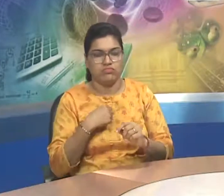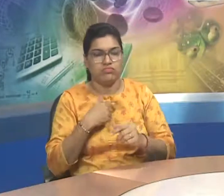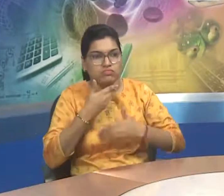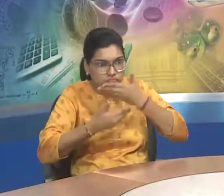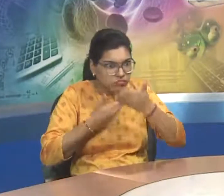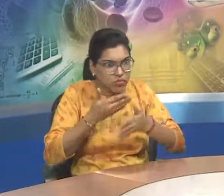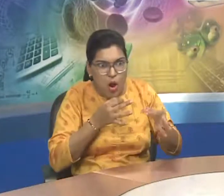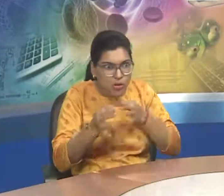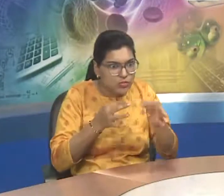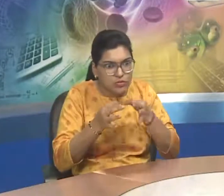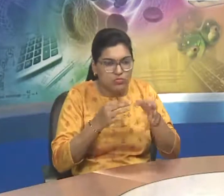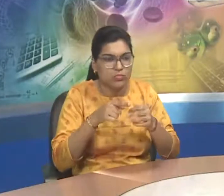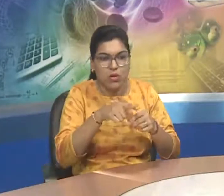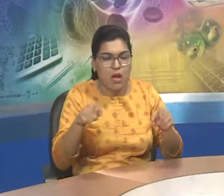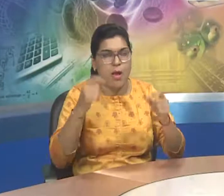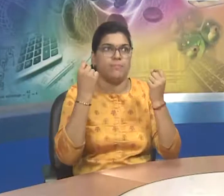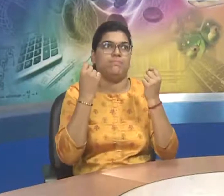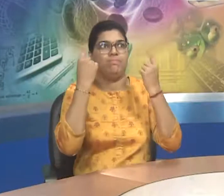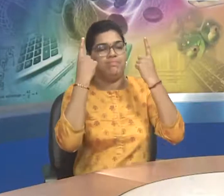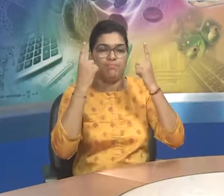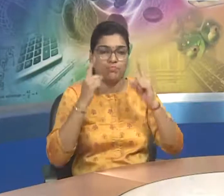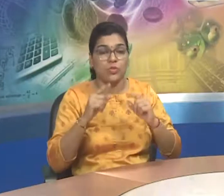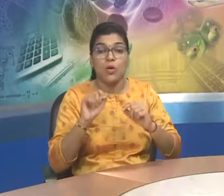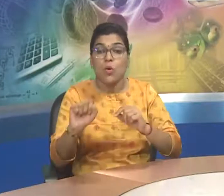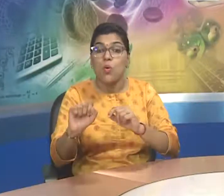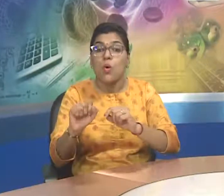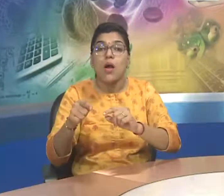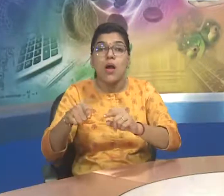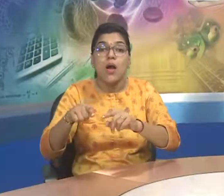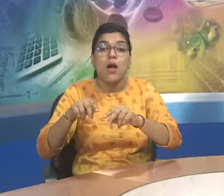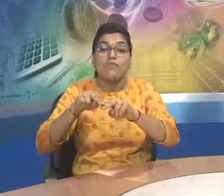culturally appropriate ways,